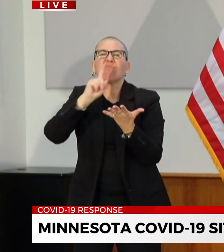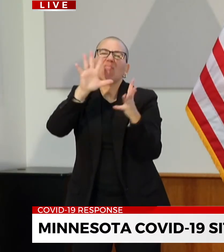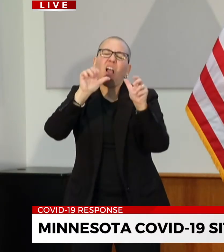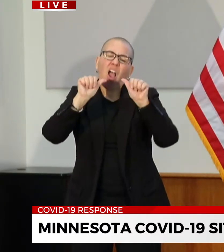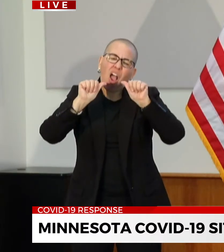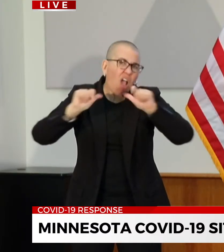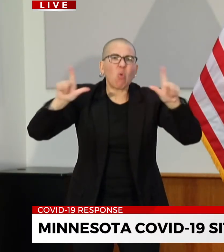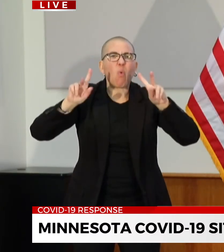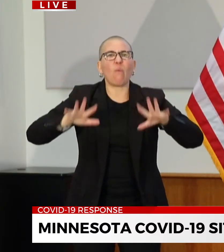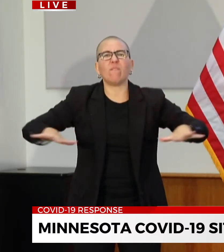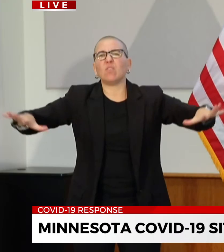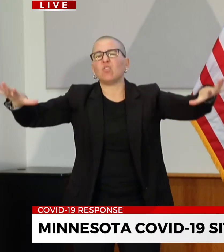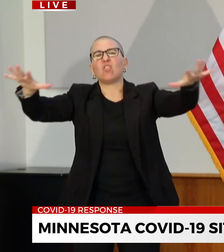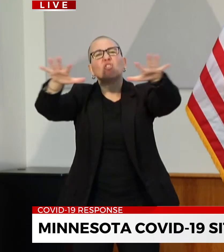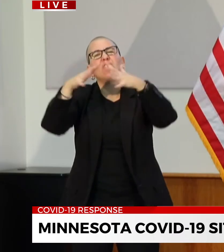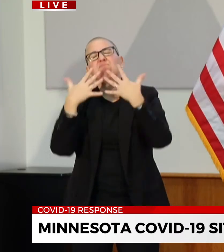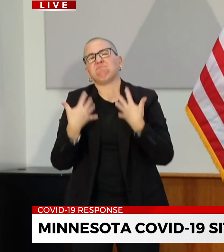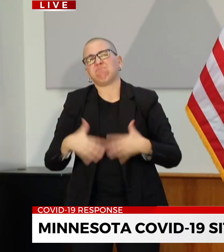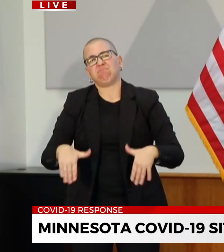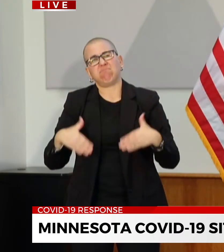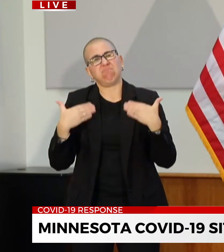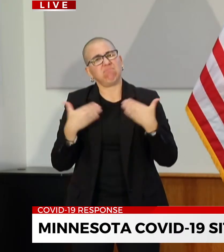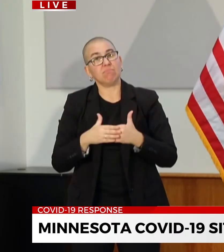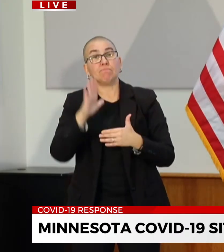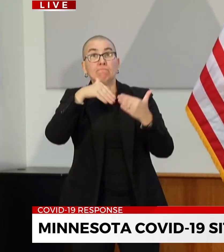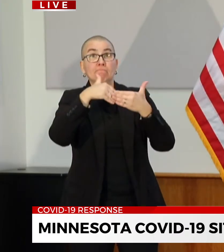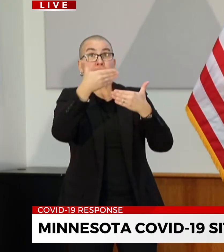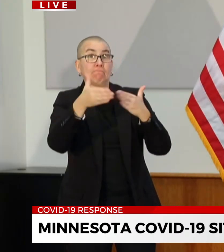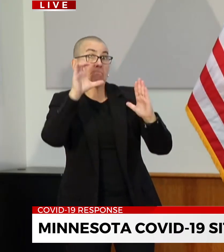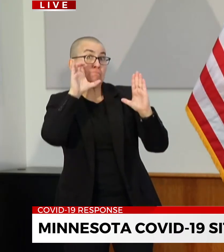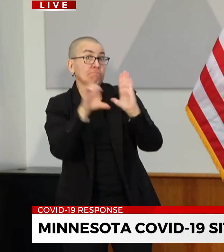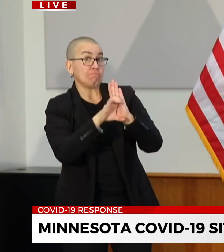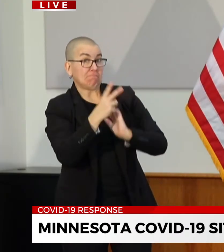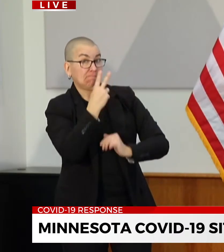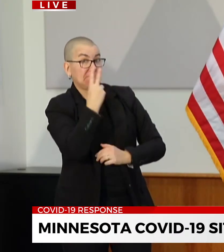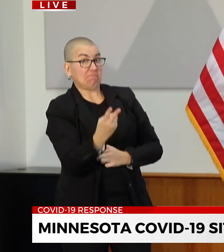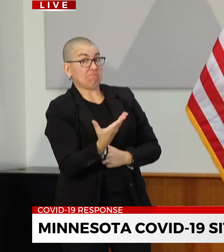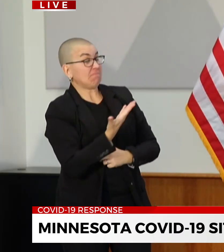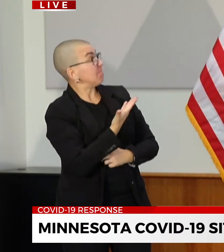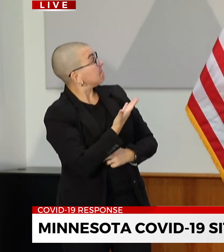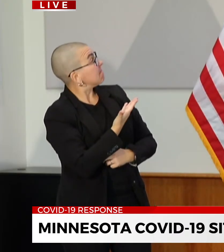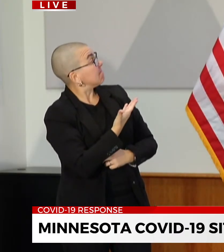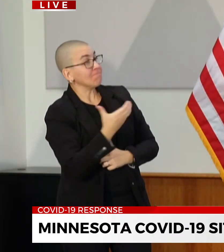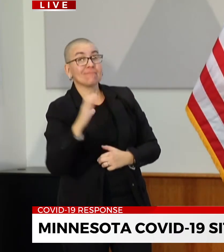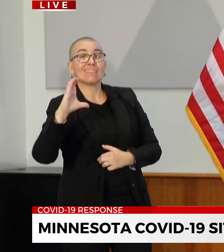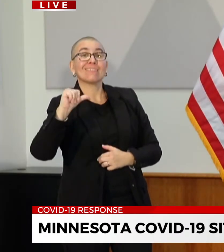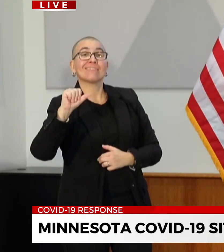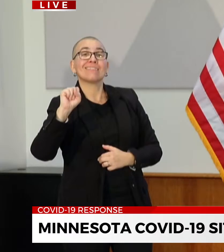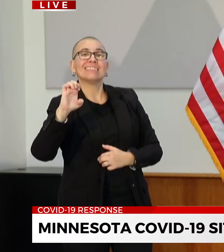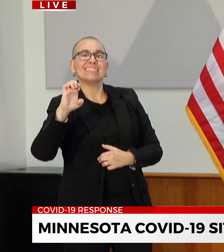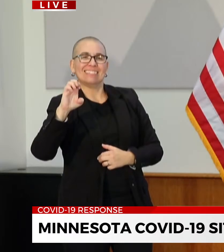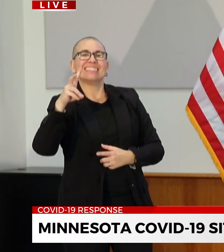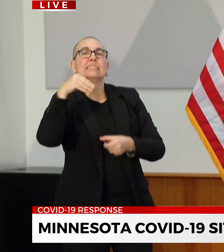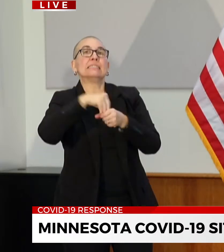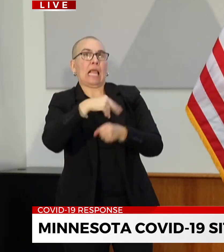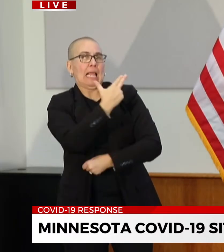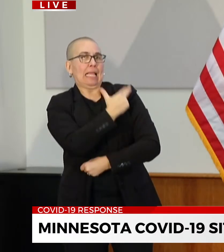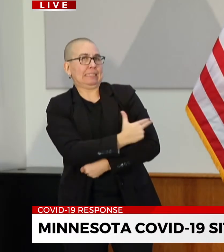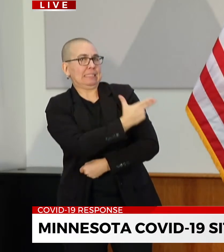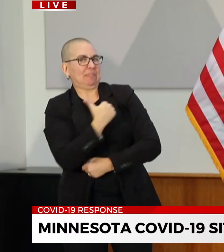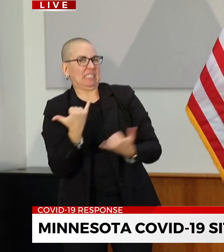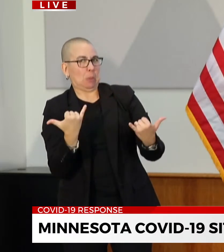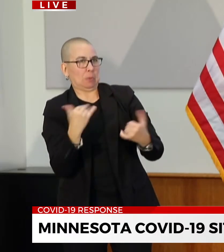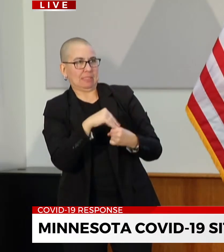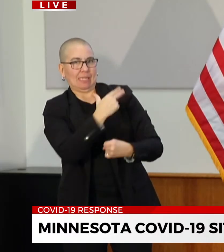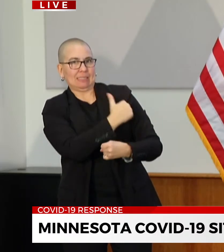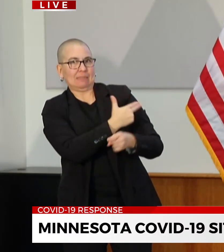This next picture looks at patients admitted to the hospital. And what you see here is also a